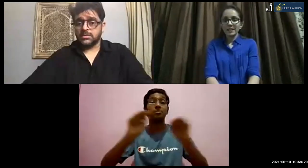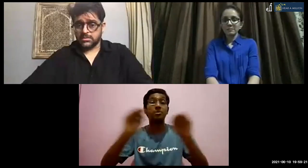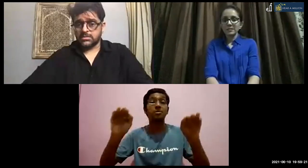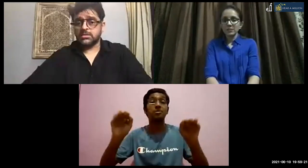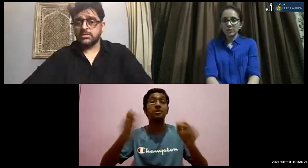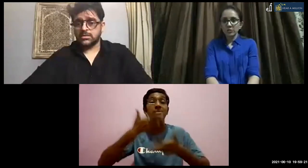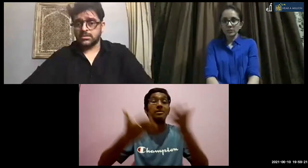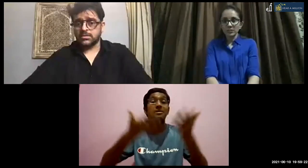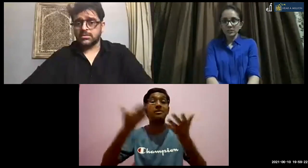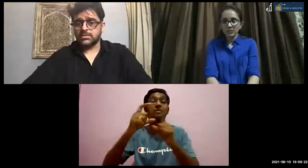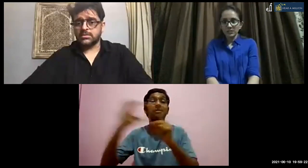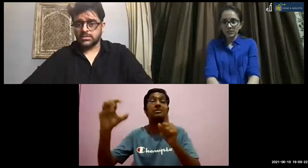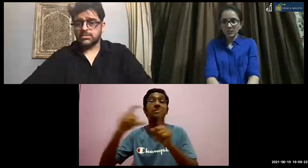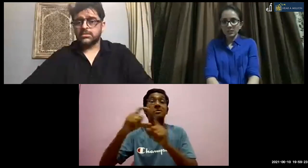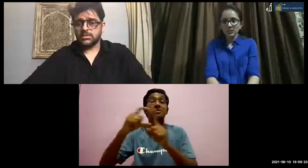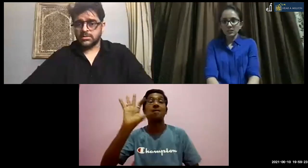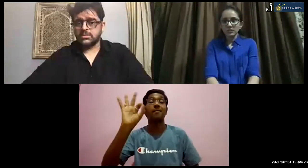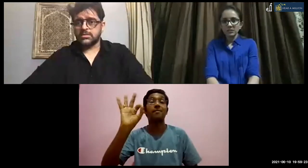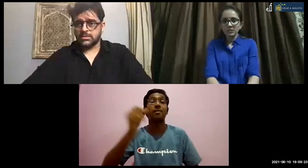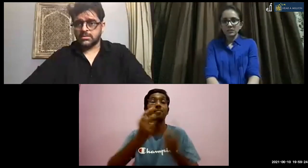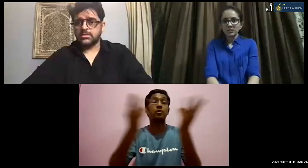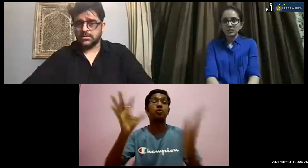and I've been teaching children,